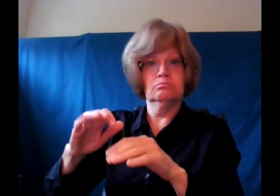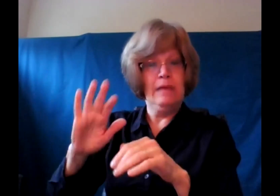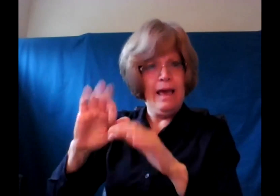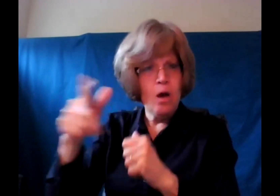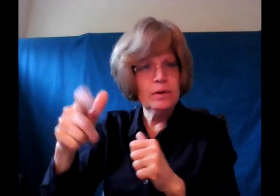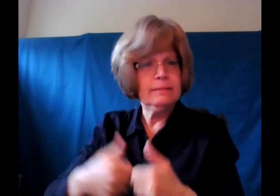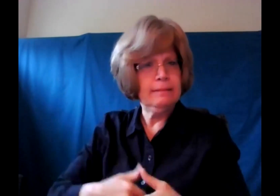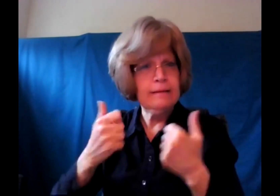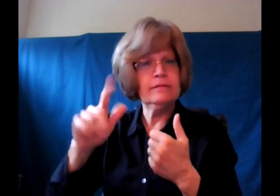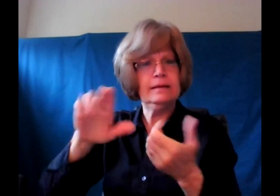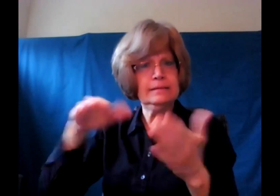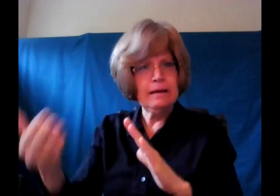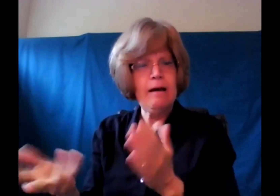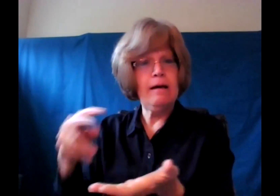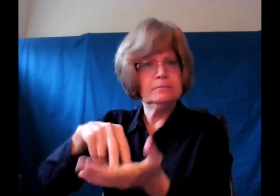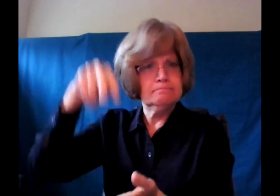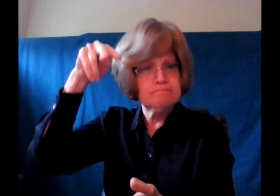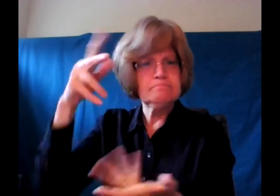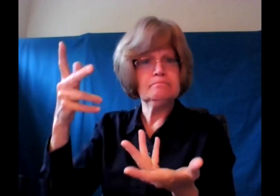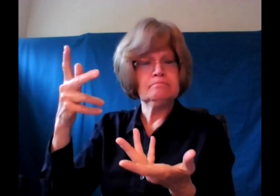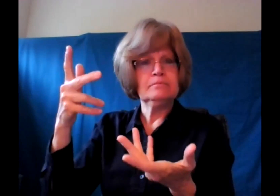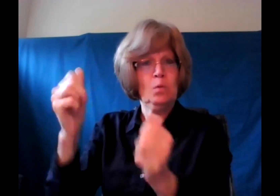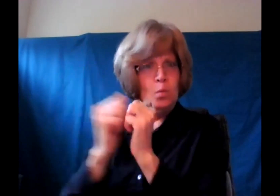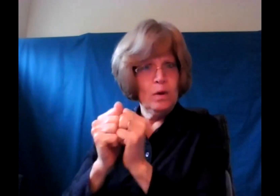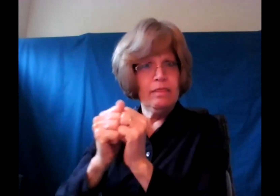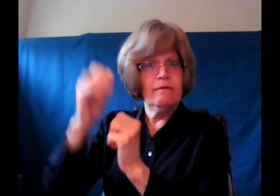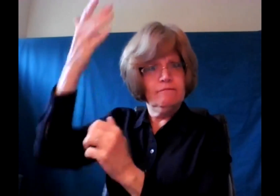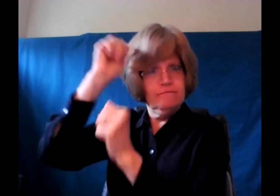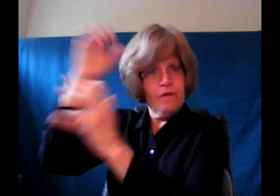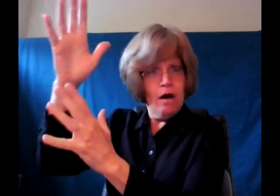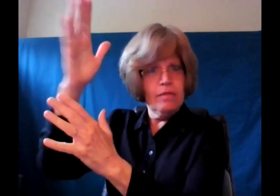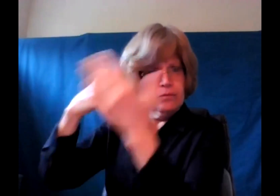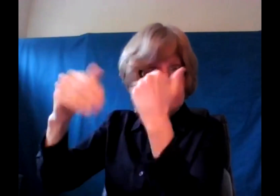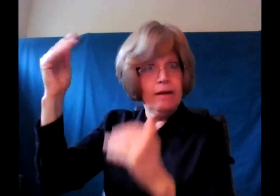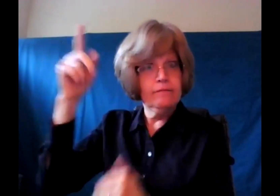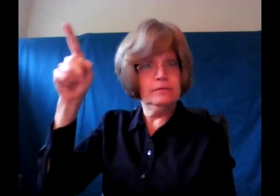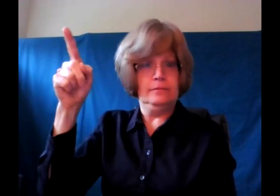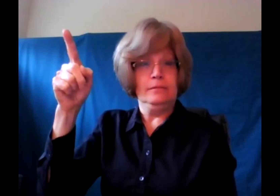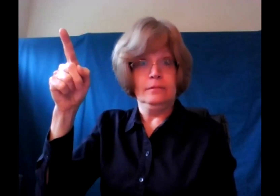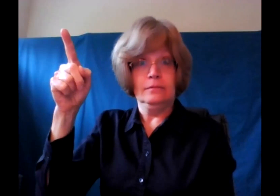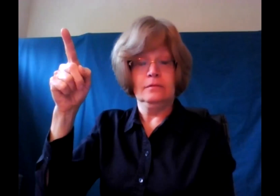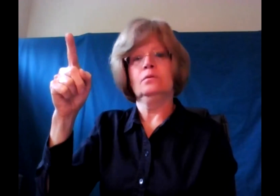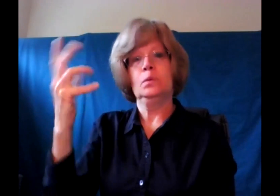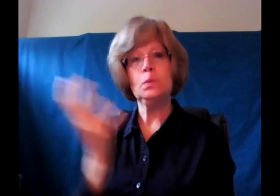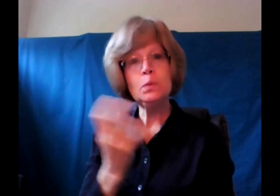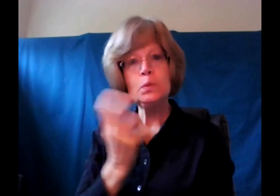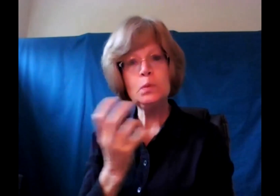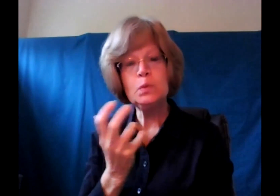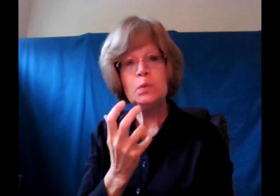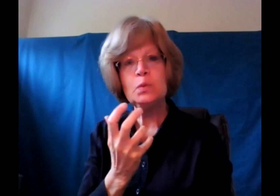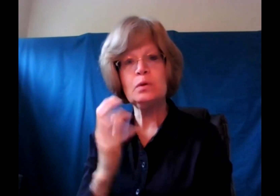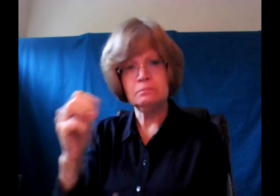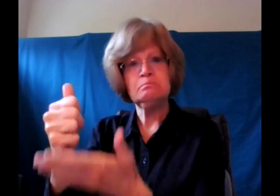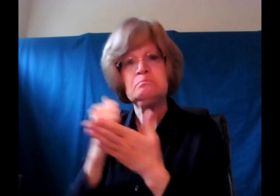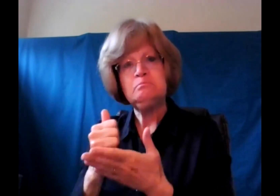the fact that he died and rose again and is with the Father in heaven, wow,